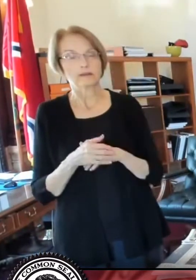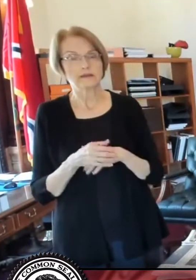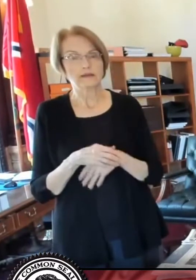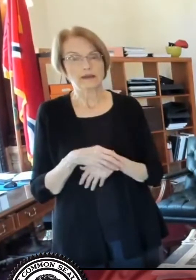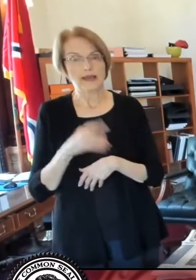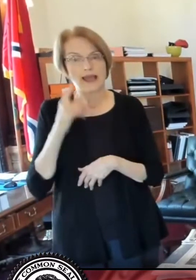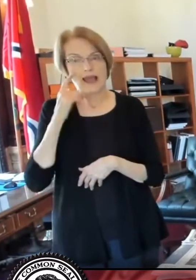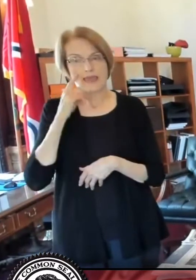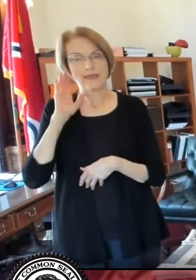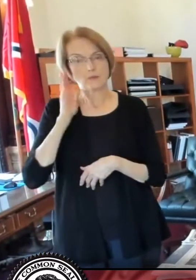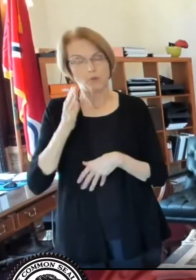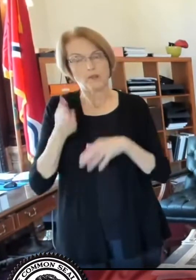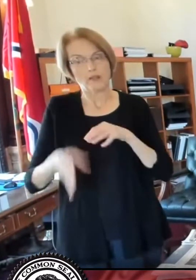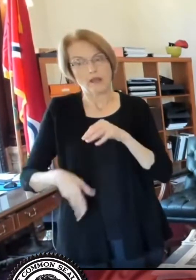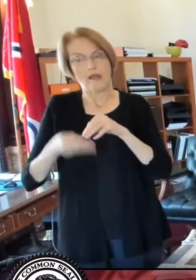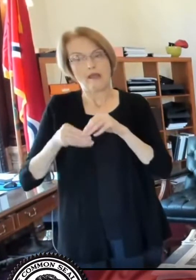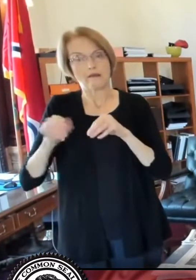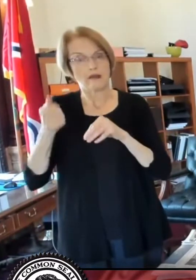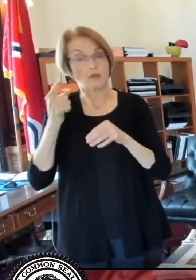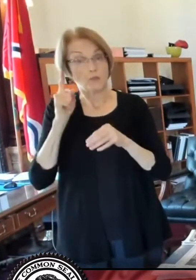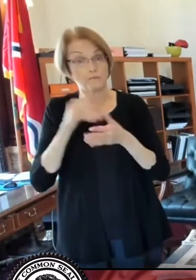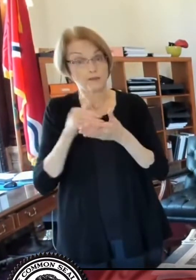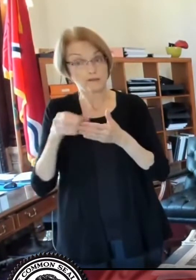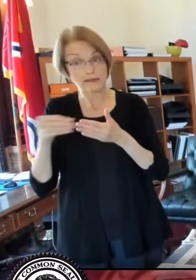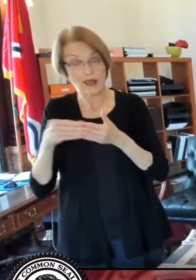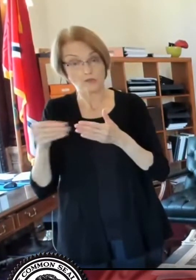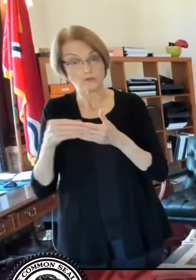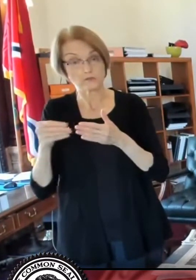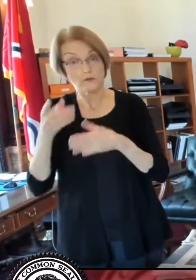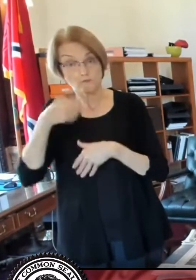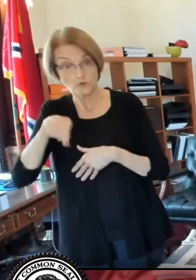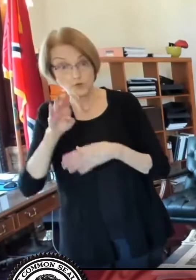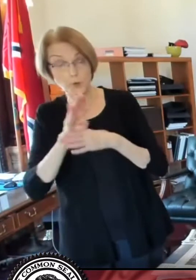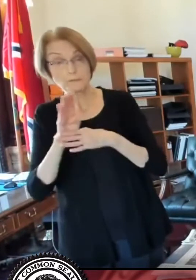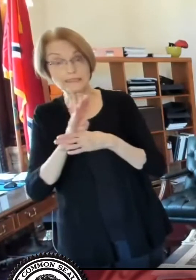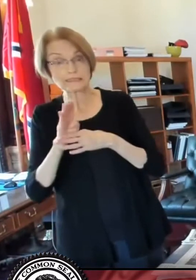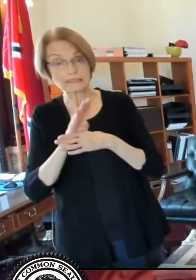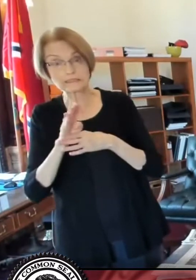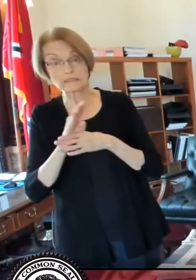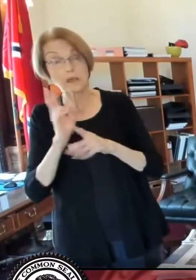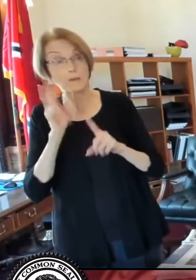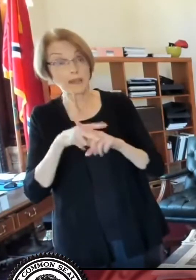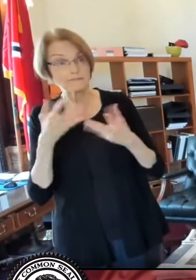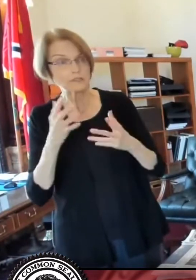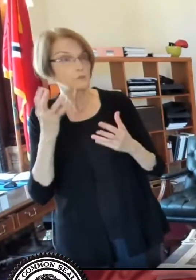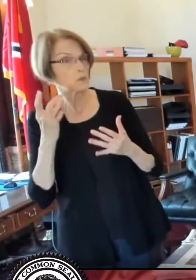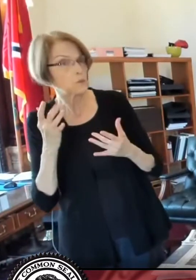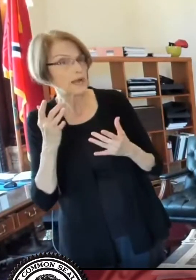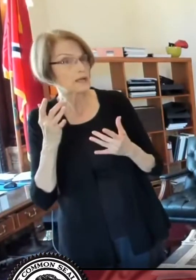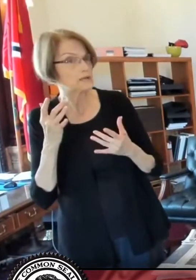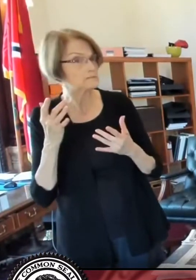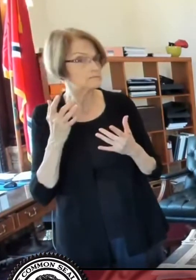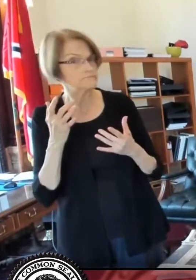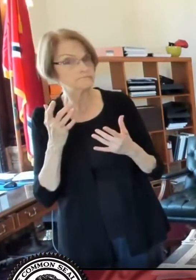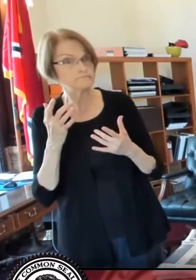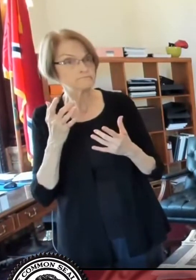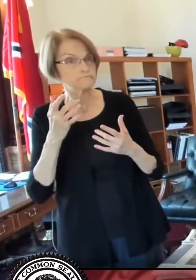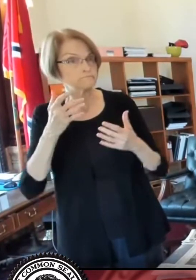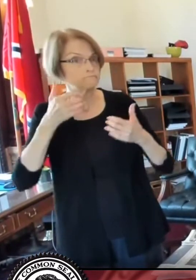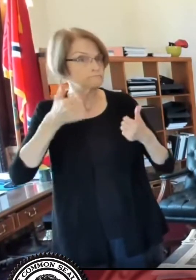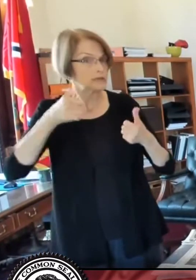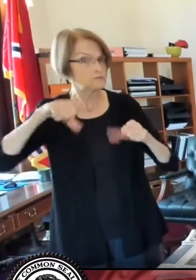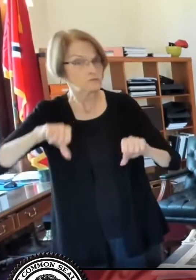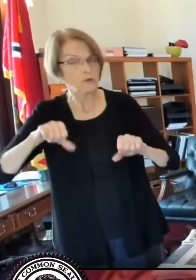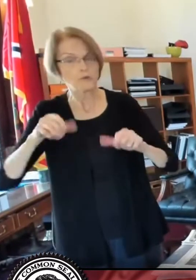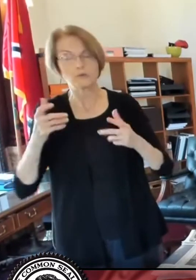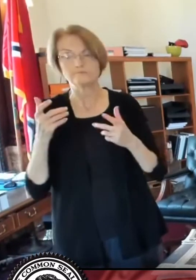by another million. So for those of you that might still be waiting to hear, and there are a few, not too many. I got a report on this